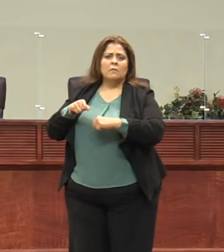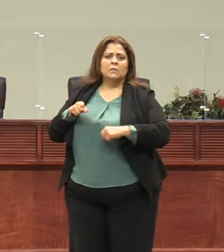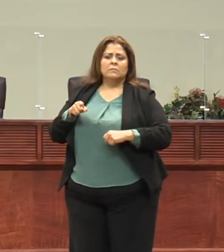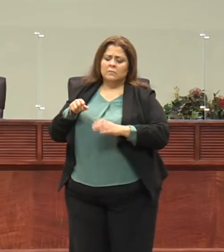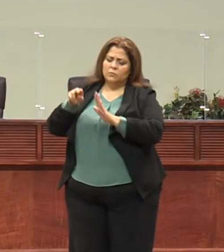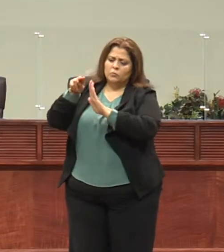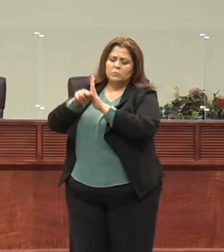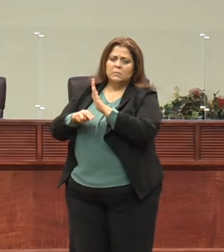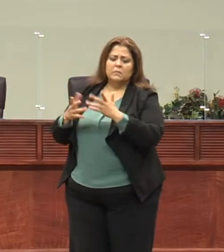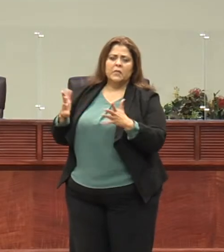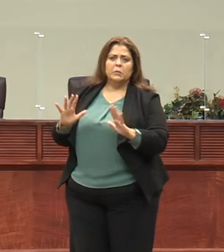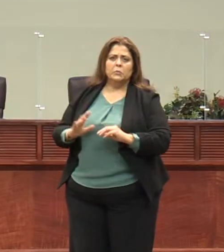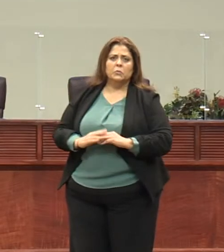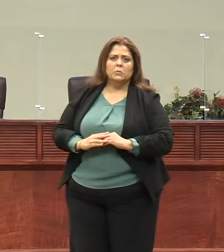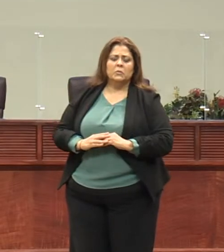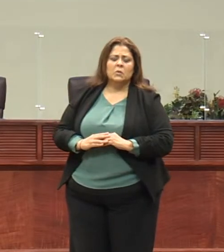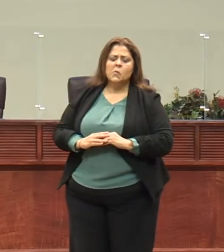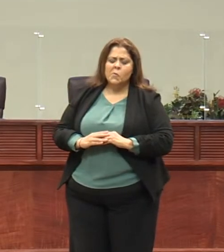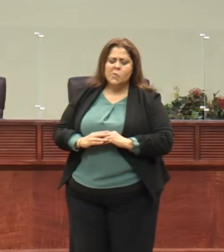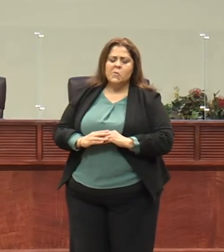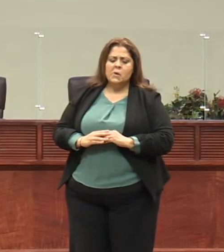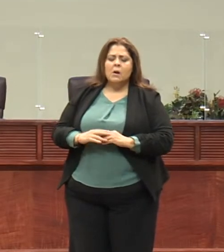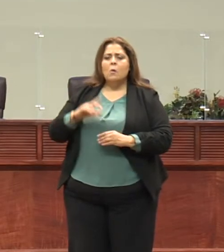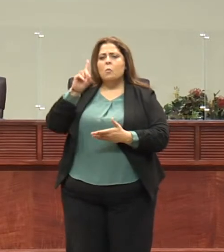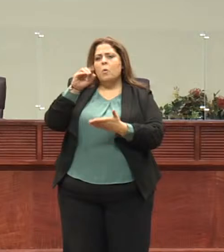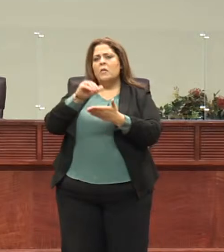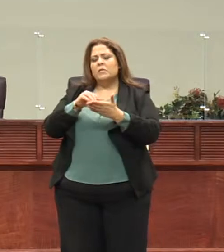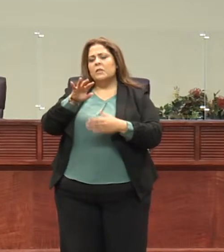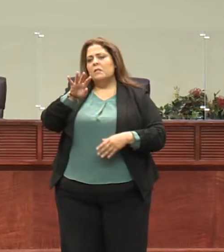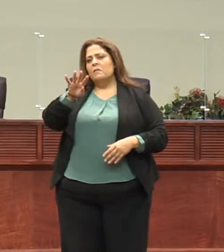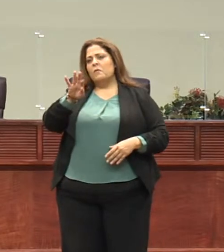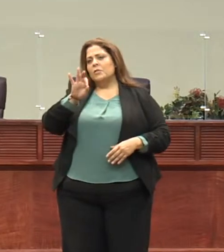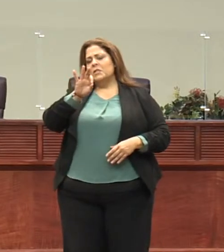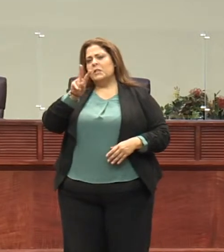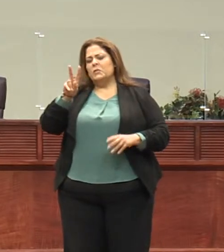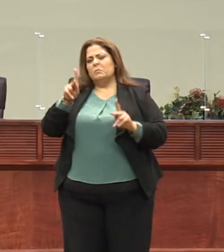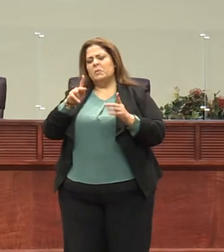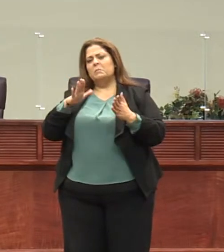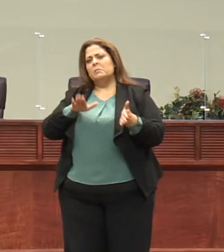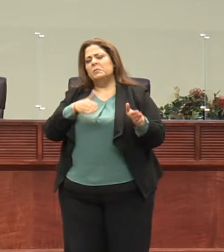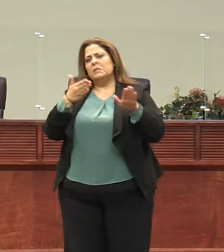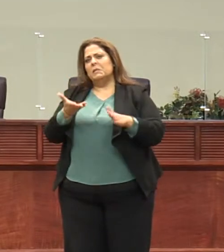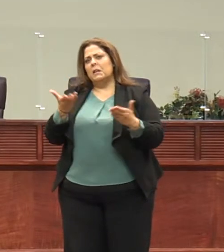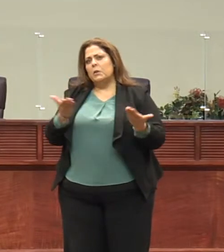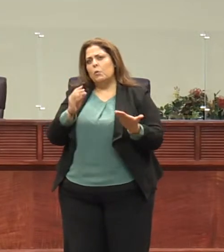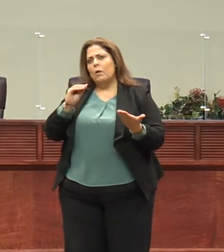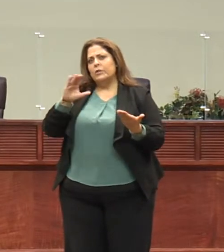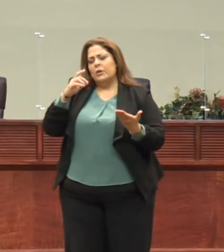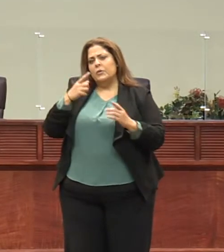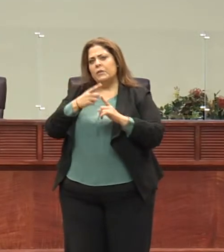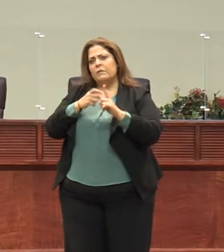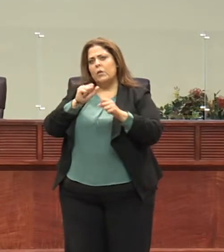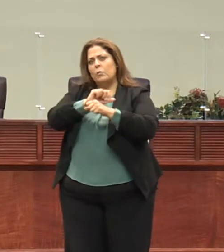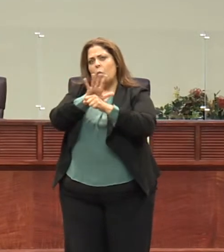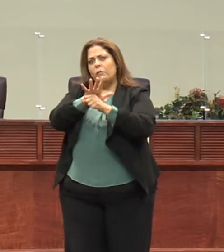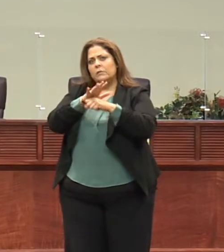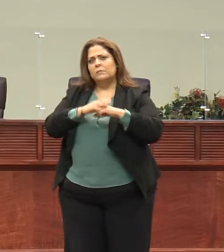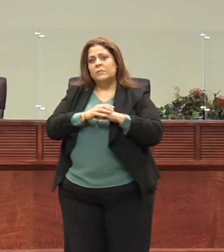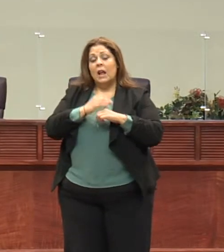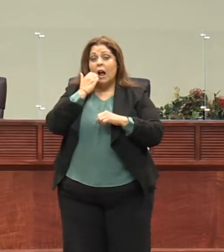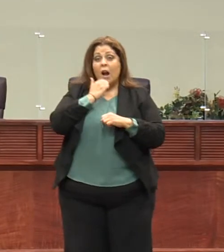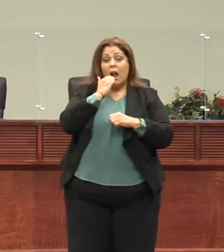County now stands at 1,402. Our 14-day positivity rate continues to rise. It is